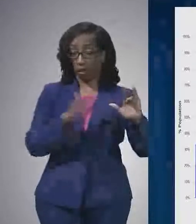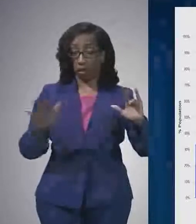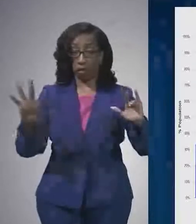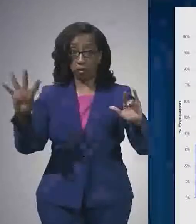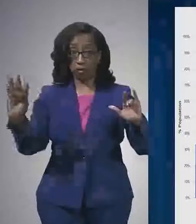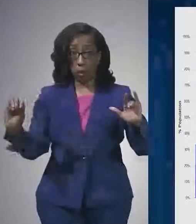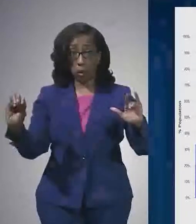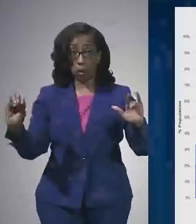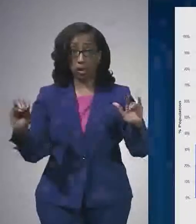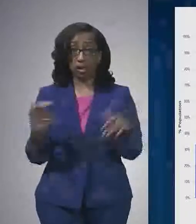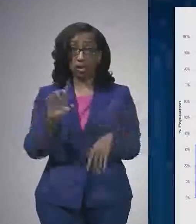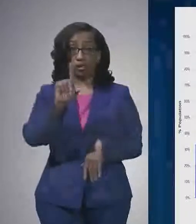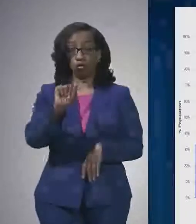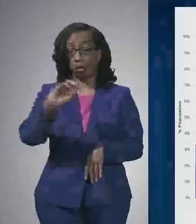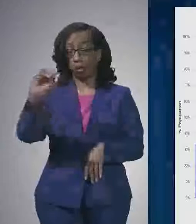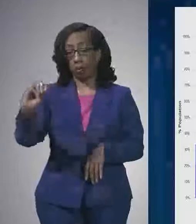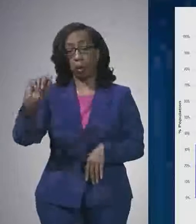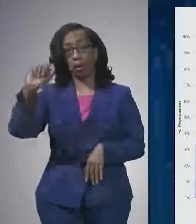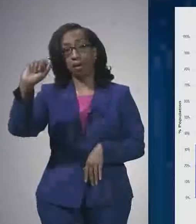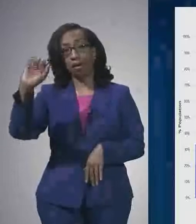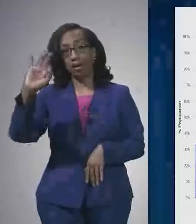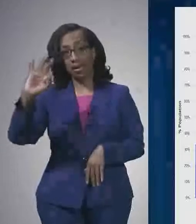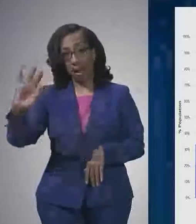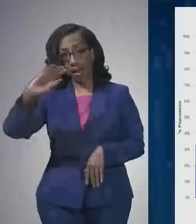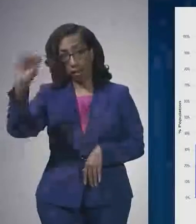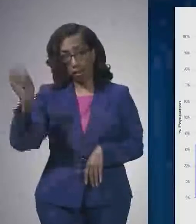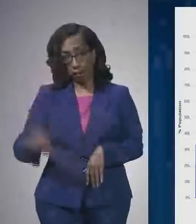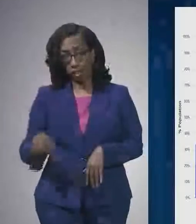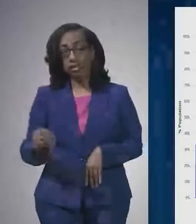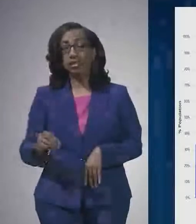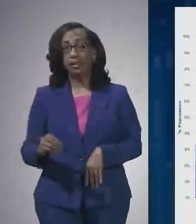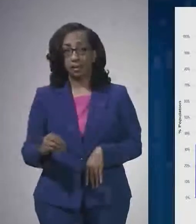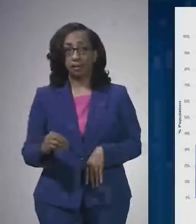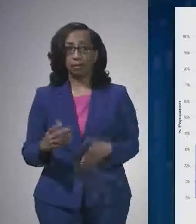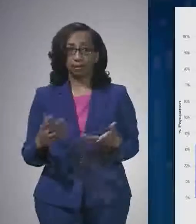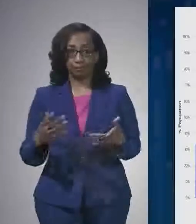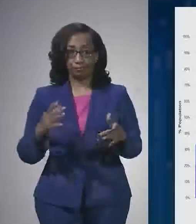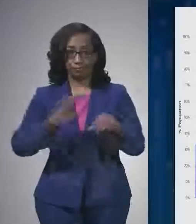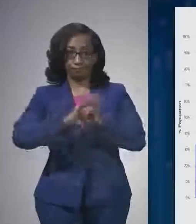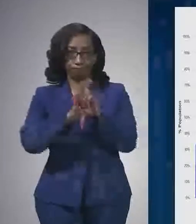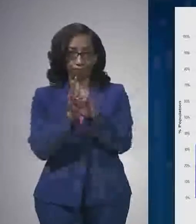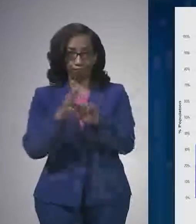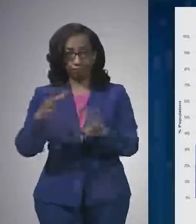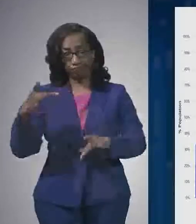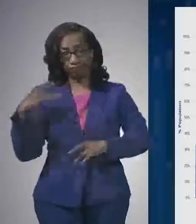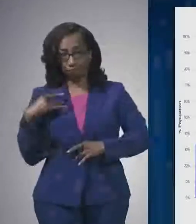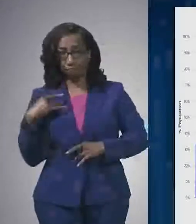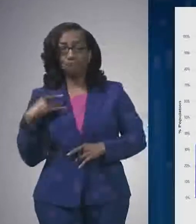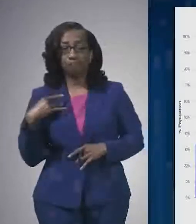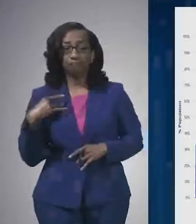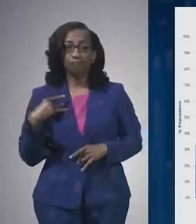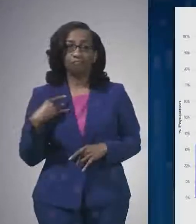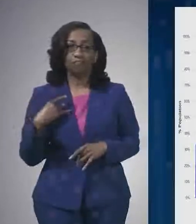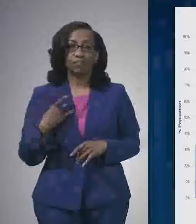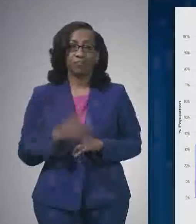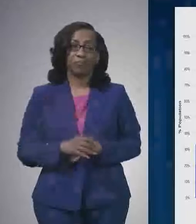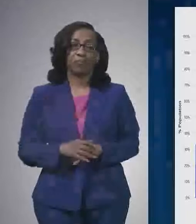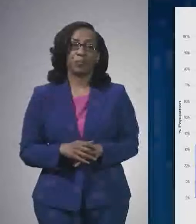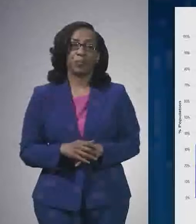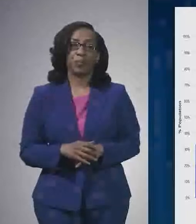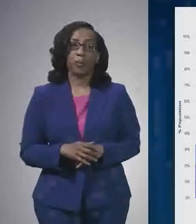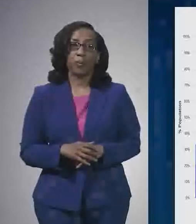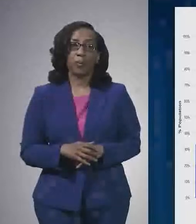are 20.9% of those who have active COVID-19 cases, of the cases that we are talking